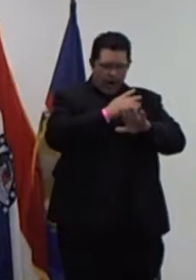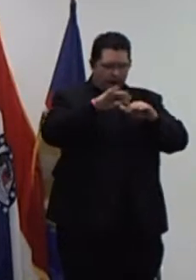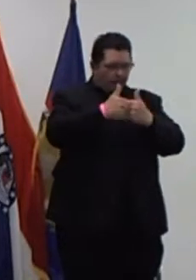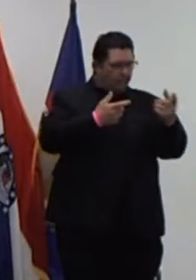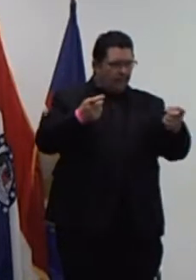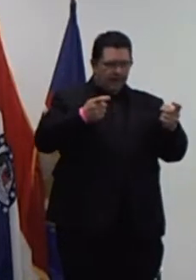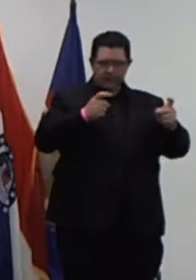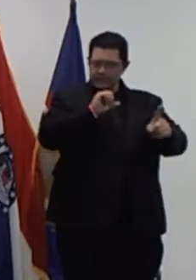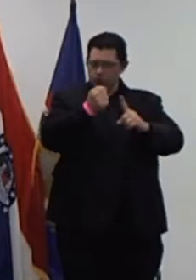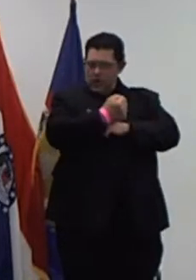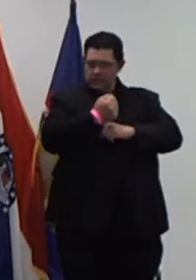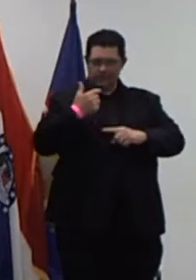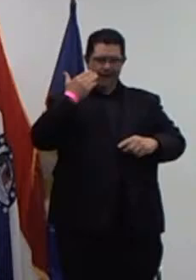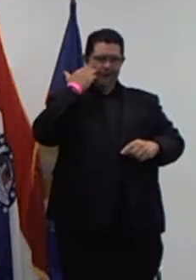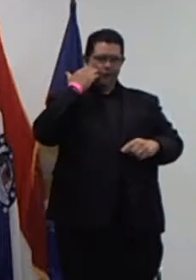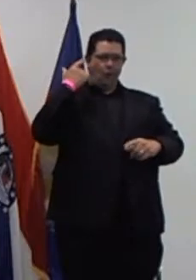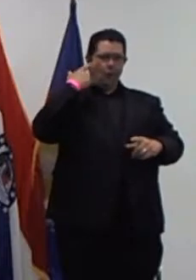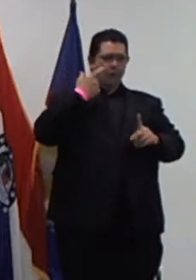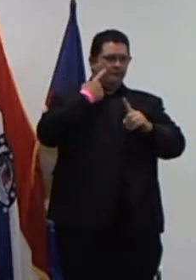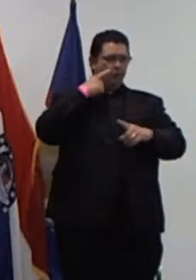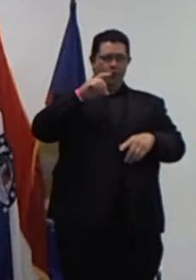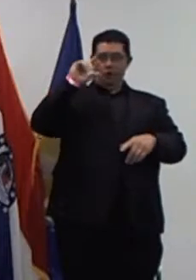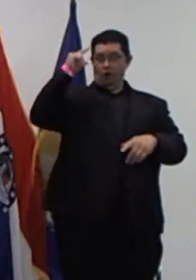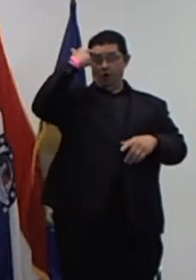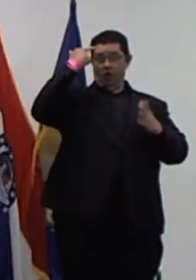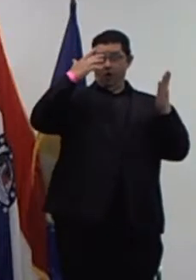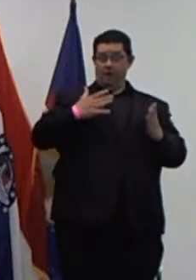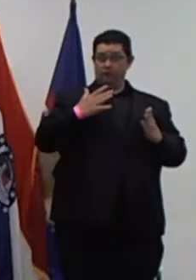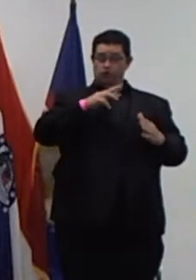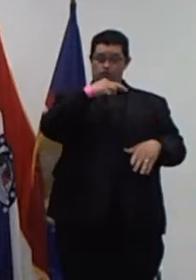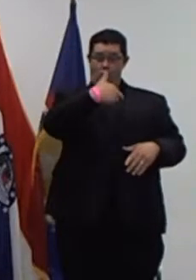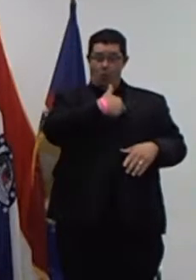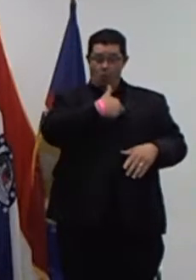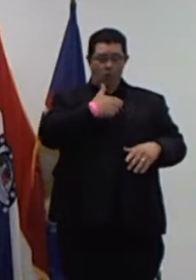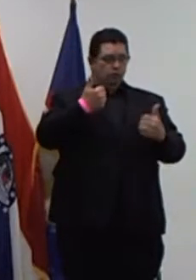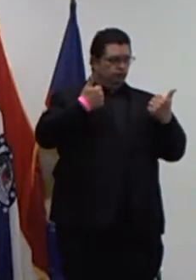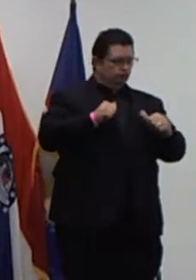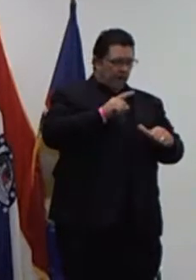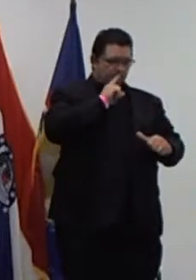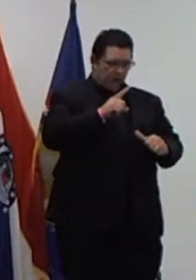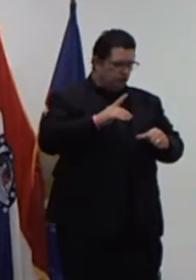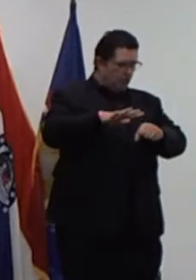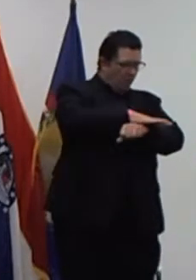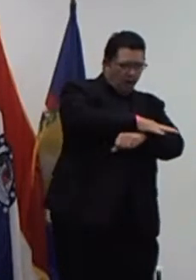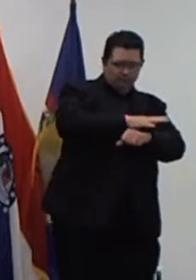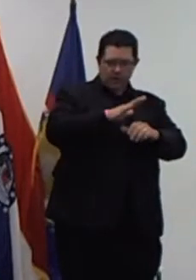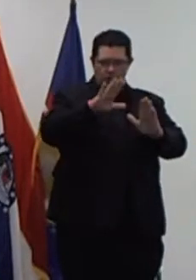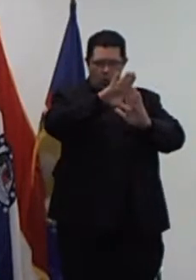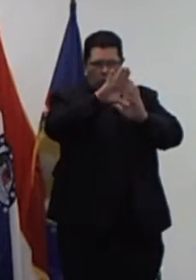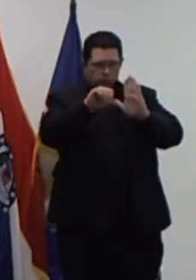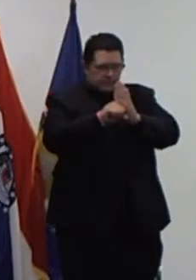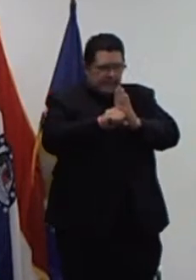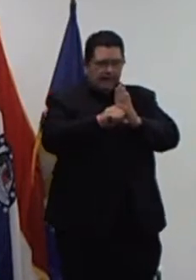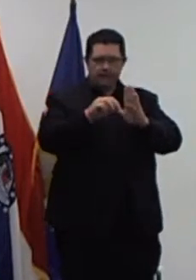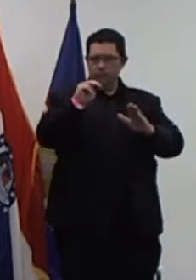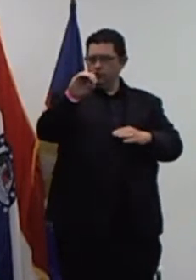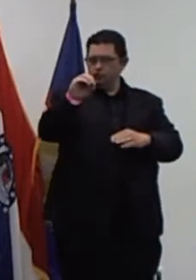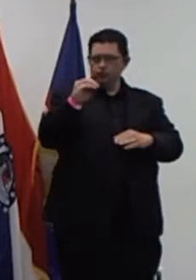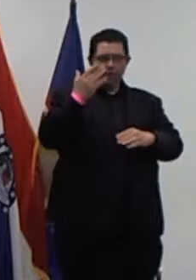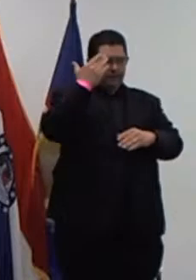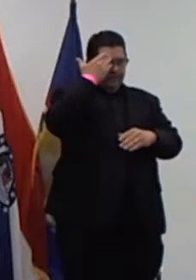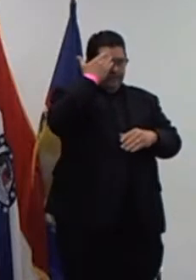And I know for the governor's role, you know, I was trying to do a blanket policy, trying to cover the entire state of Missouri, not knowing really